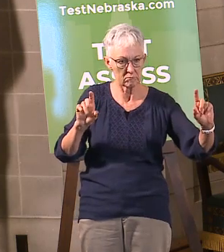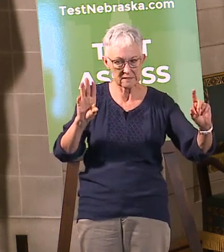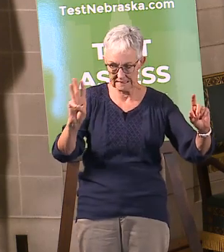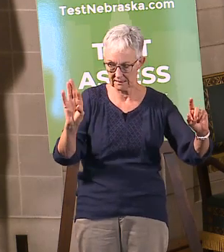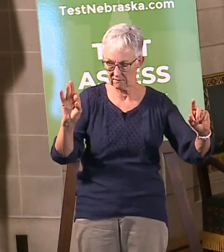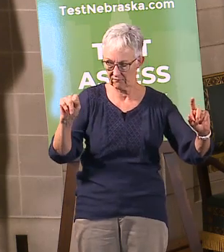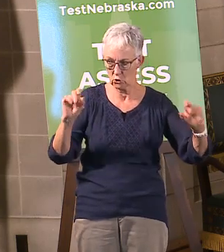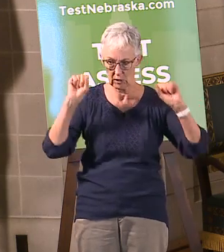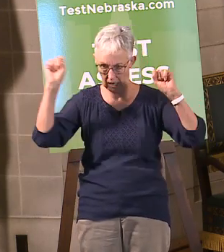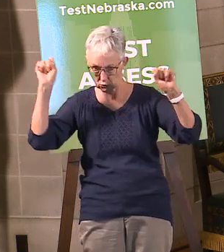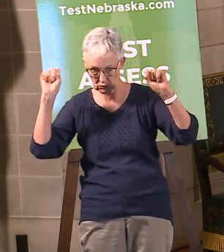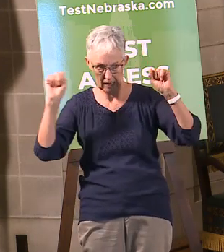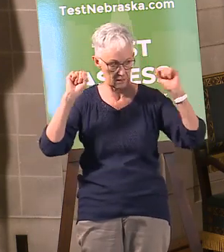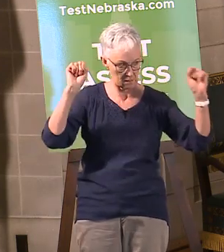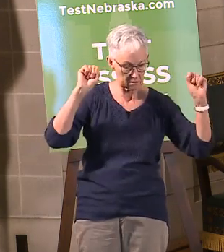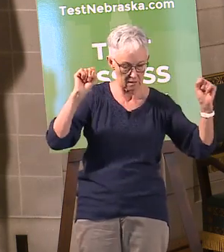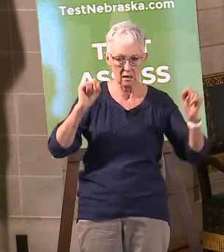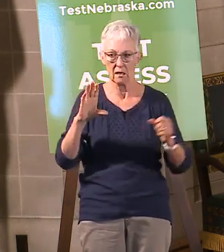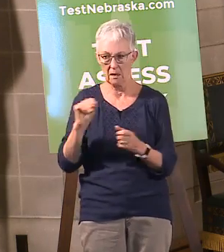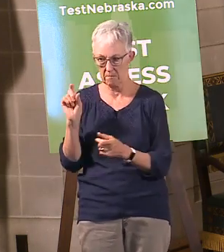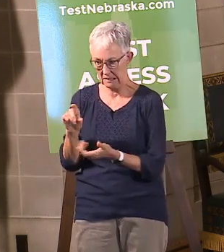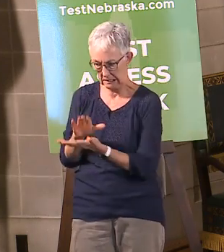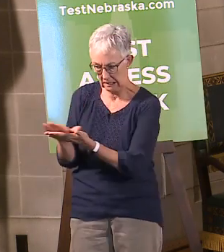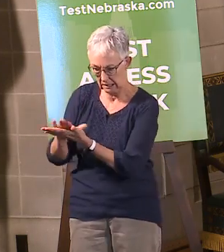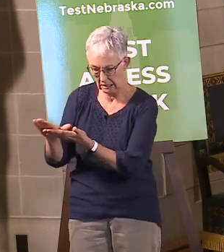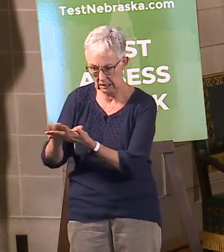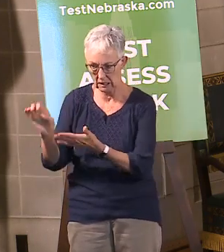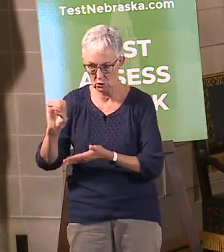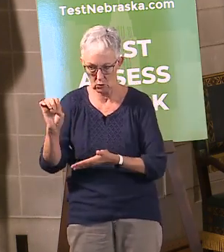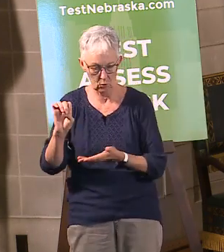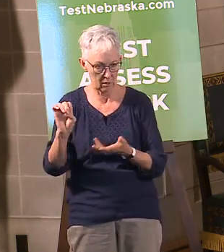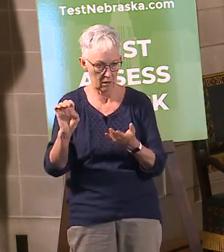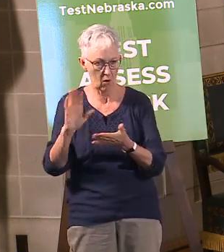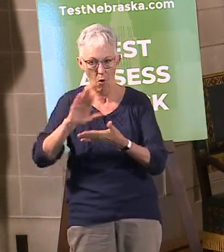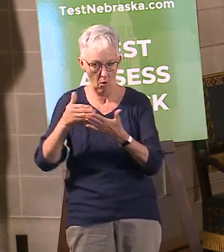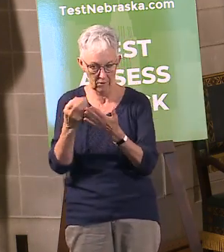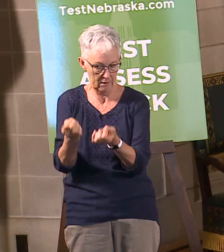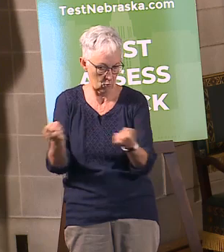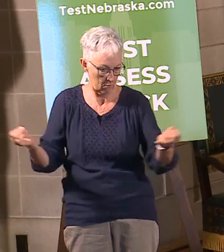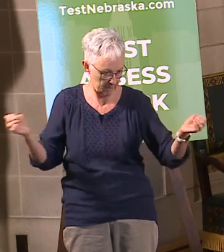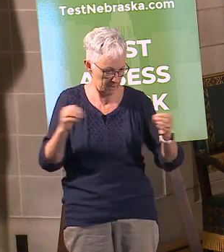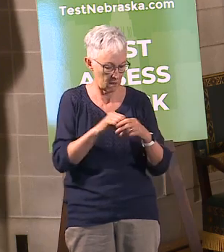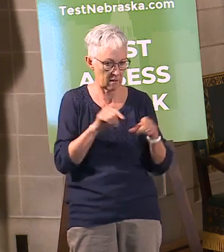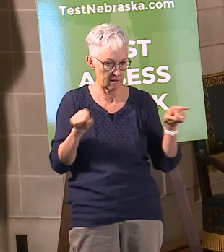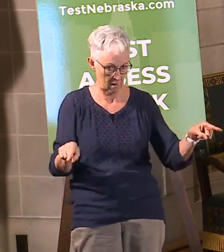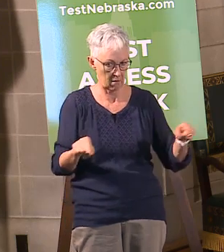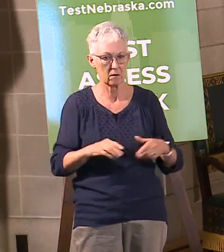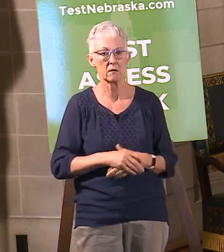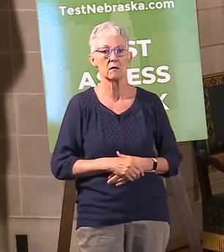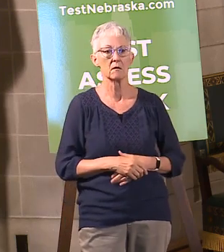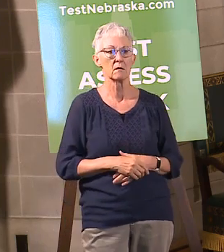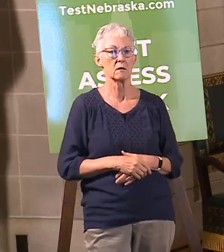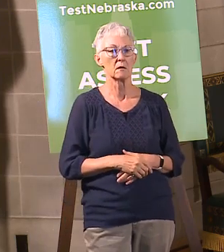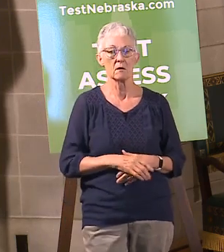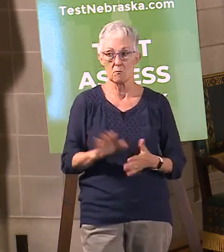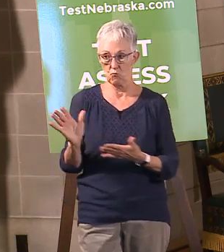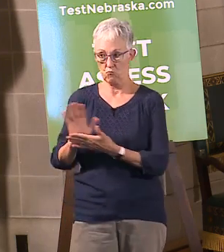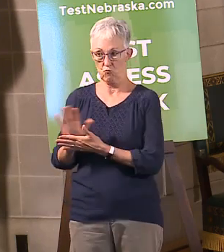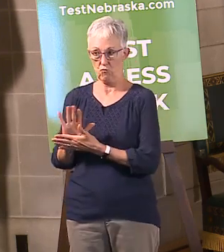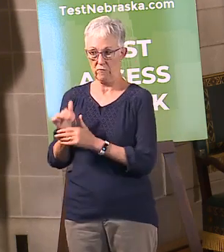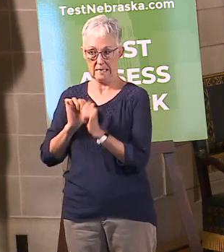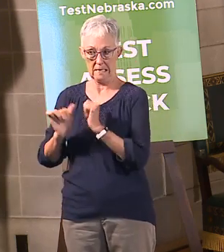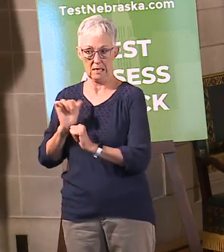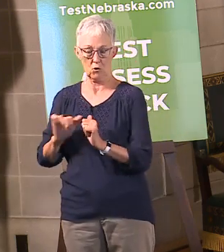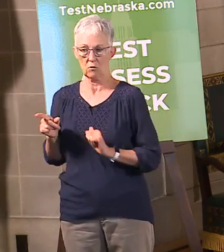be open right now. Theaters, we are actually one of the few businesses we've actually specifically closed, and so those are not open right now. But with regard